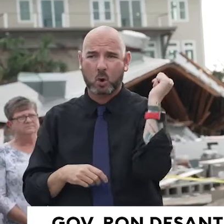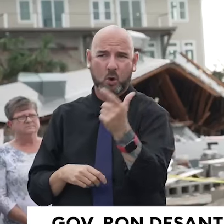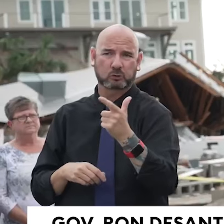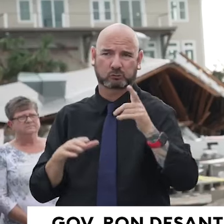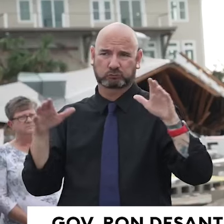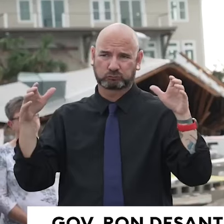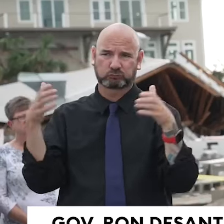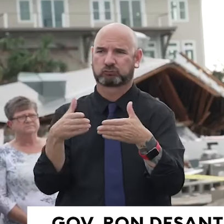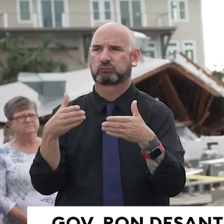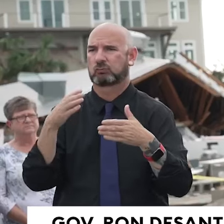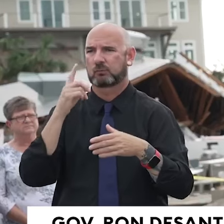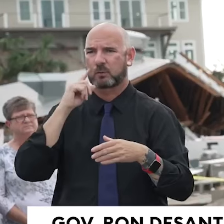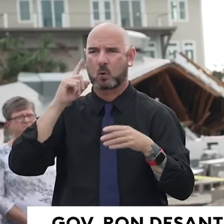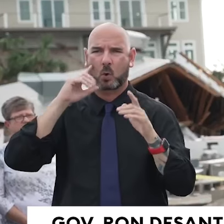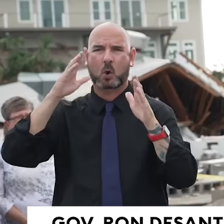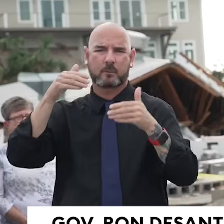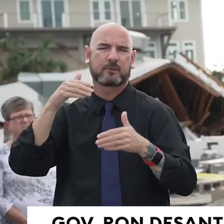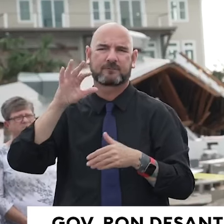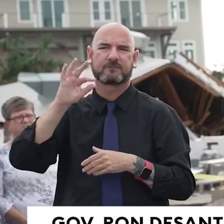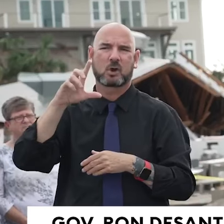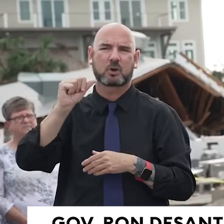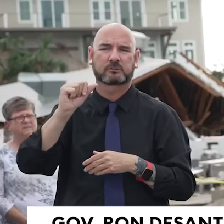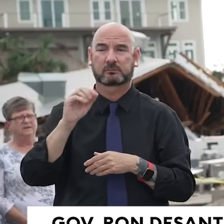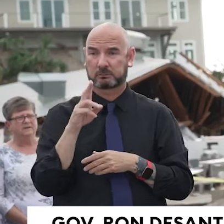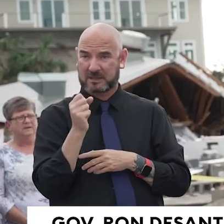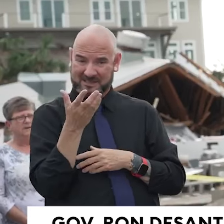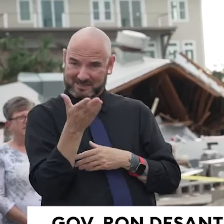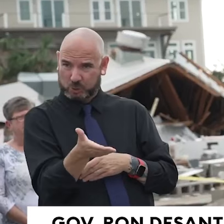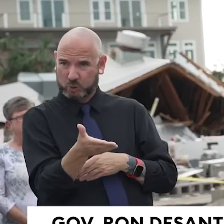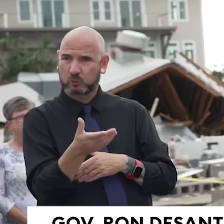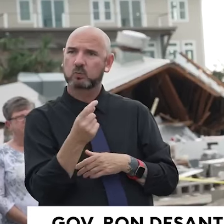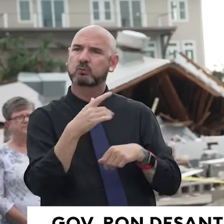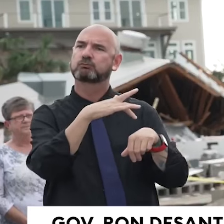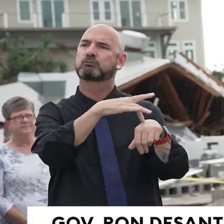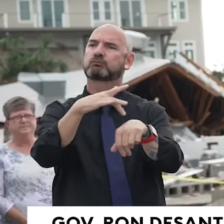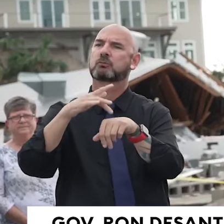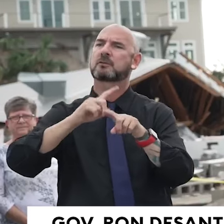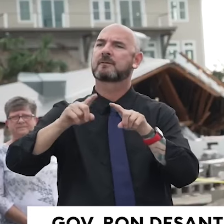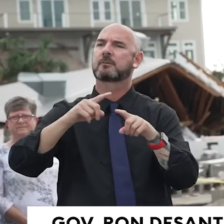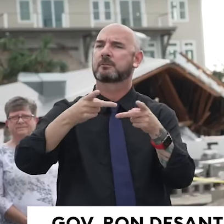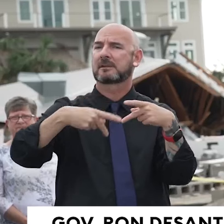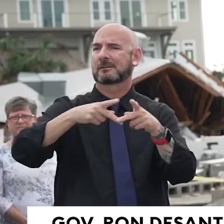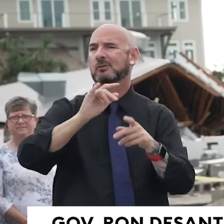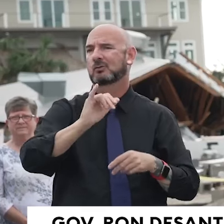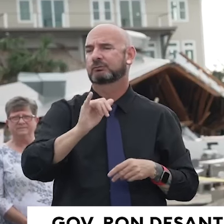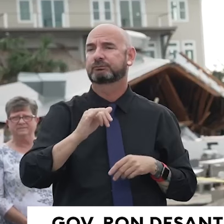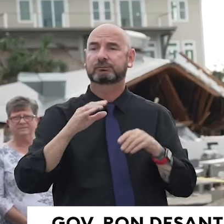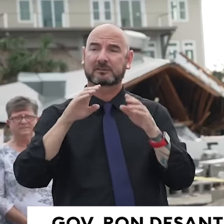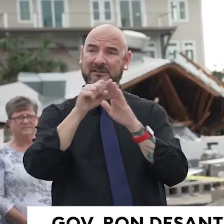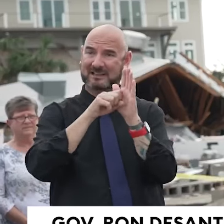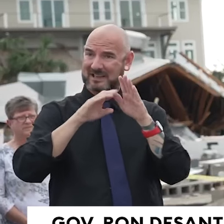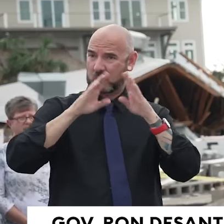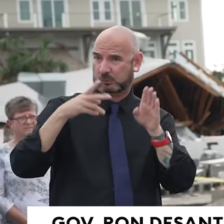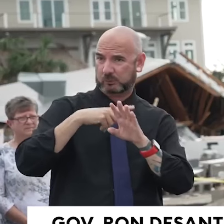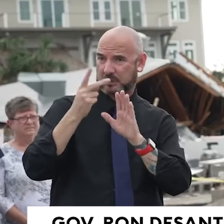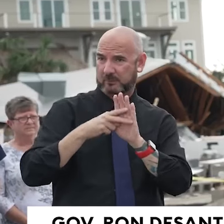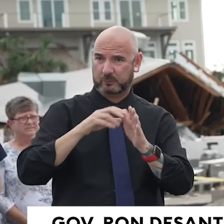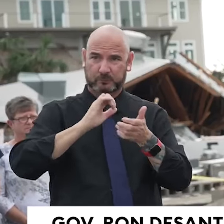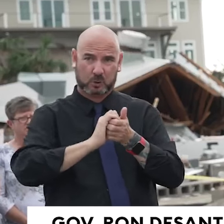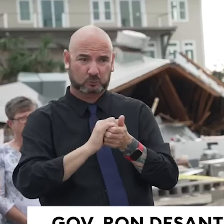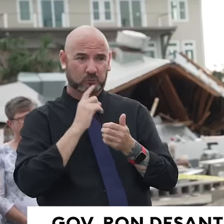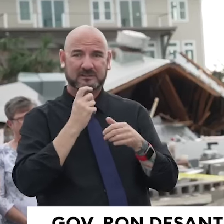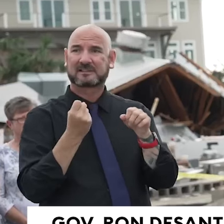buses are there, and they'll be coming to other places as well. Our State Housing Initiative partnership, every year we fund